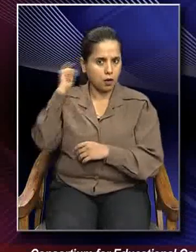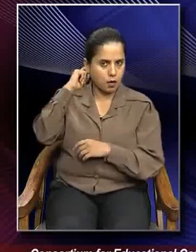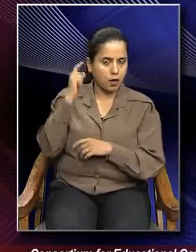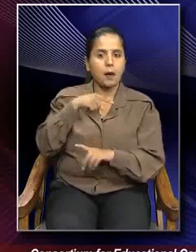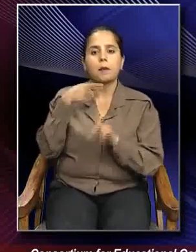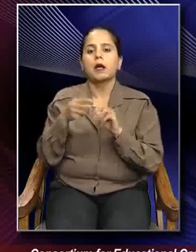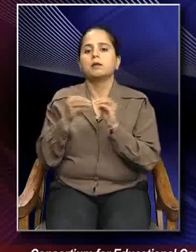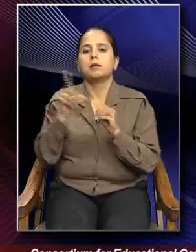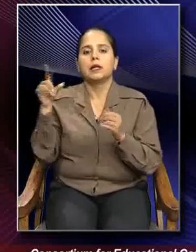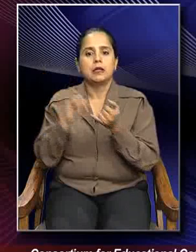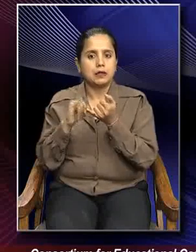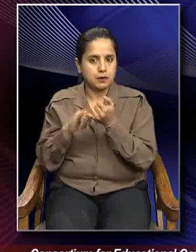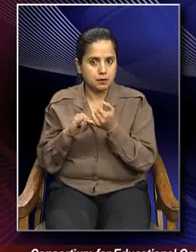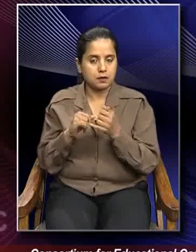bliss.